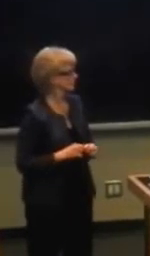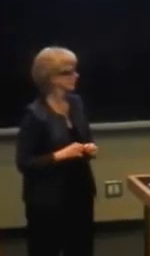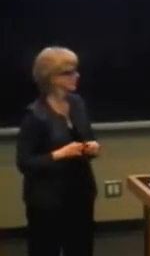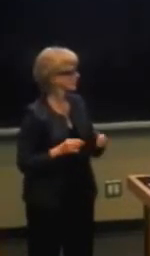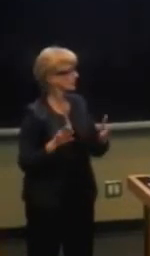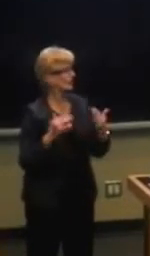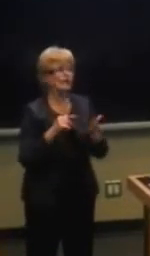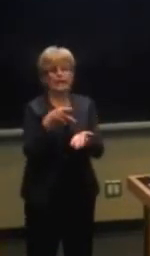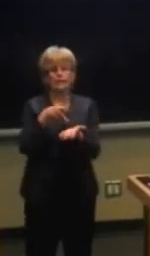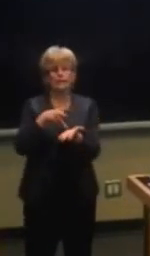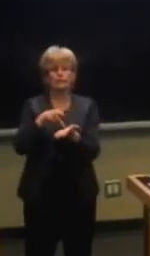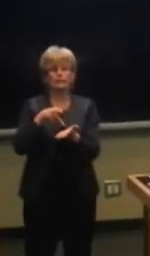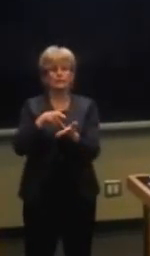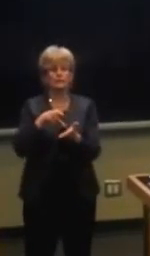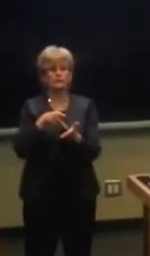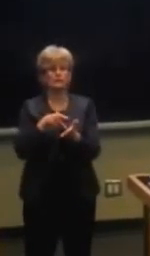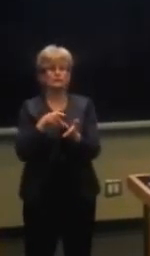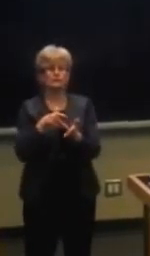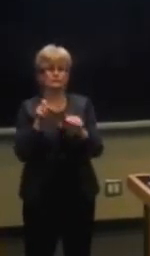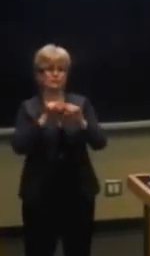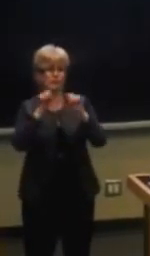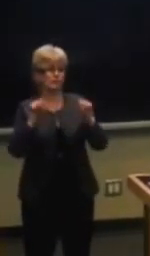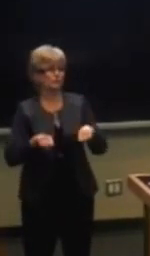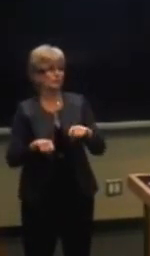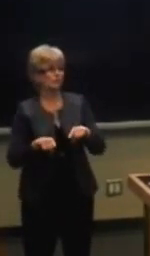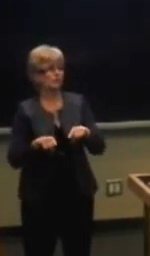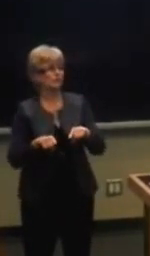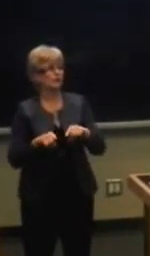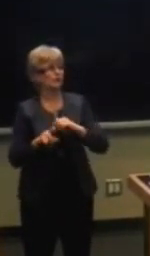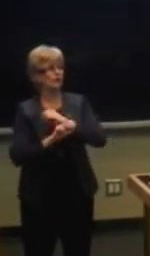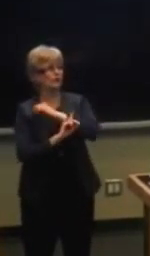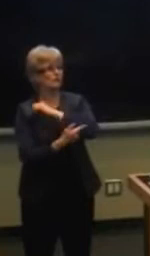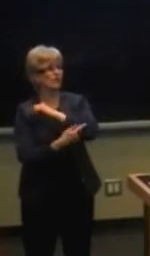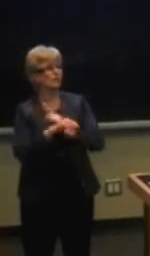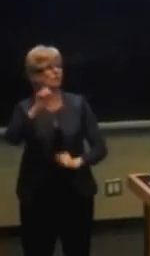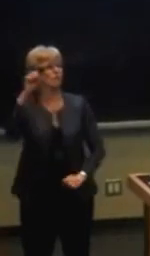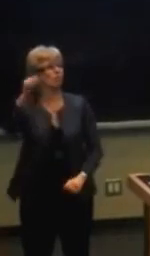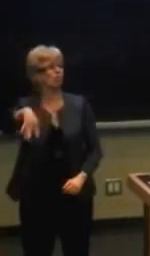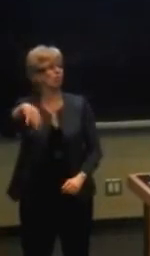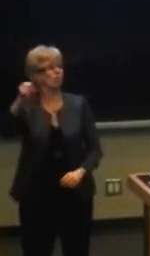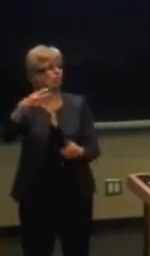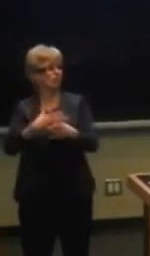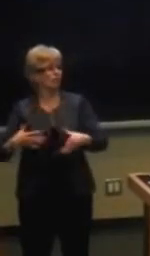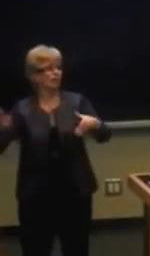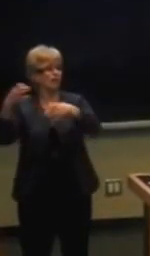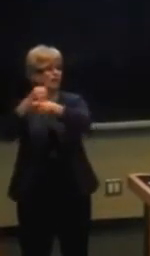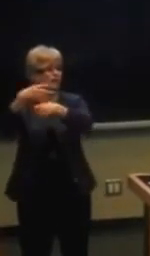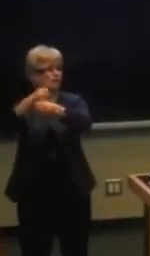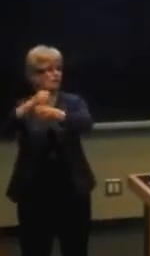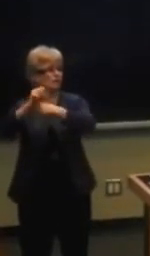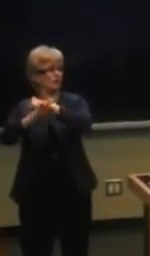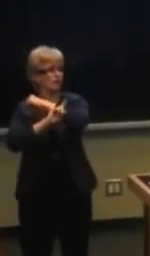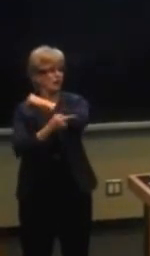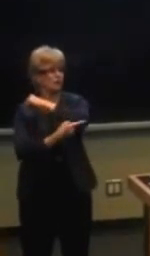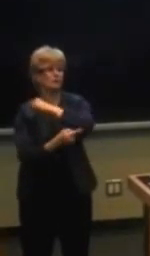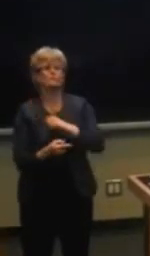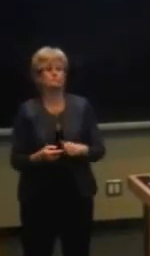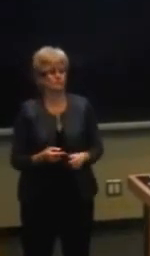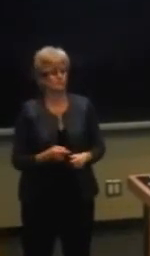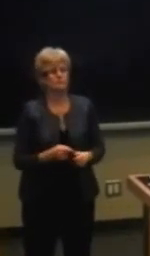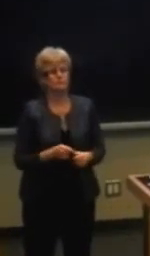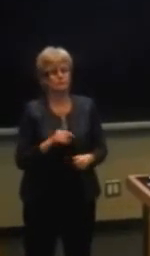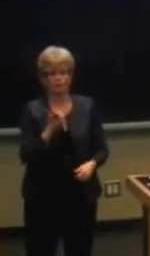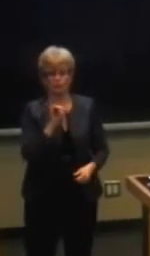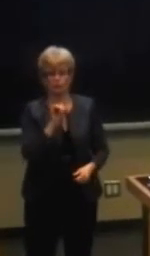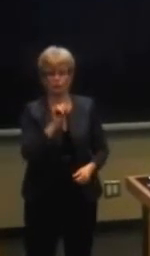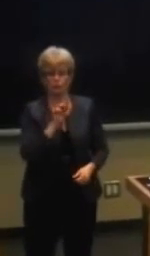Kipling Station. Can we have a dumpster? I think was the issue outside, rather than people just dumping bags of garbage. We did something similar actually at